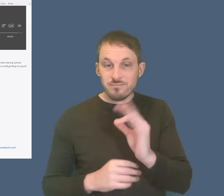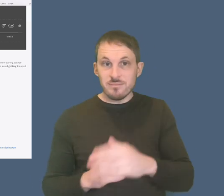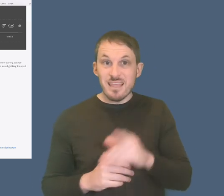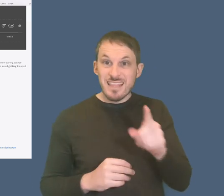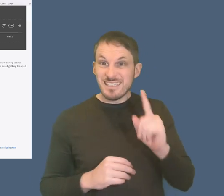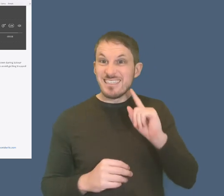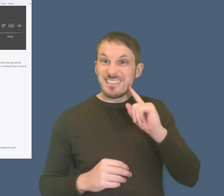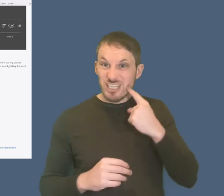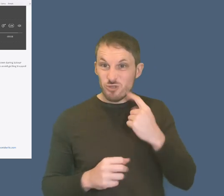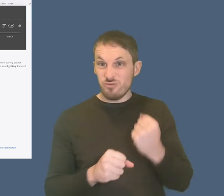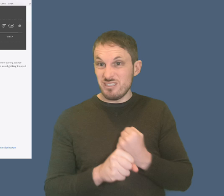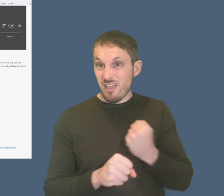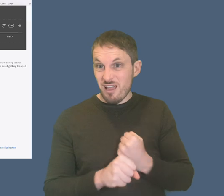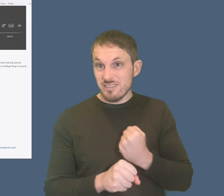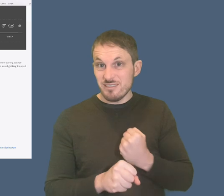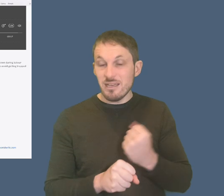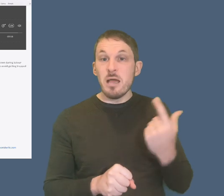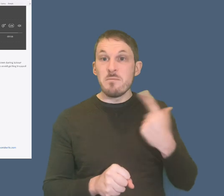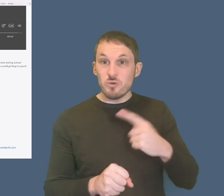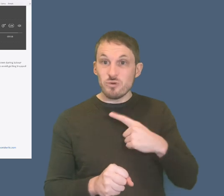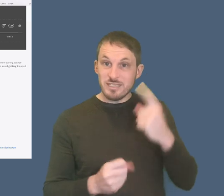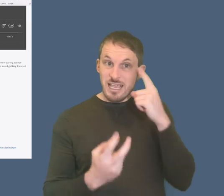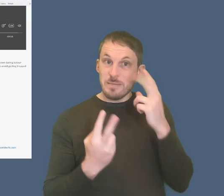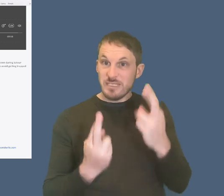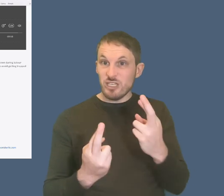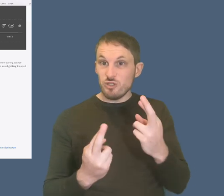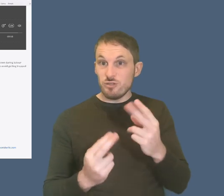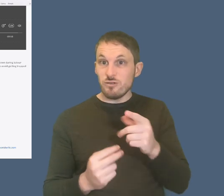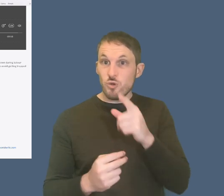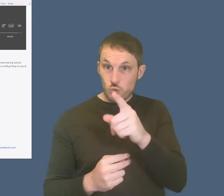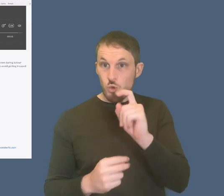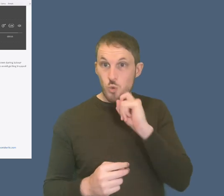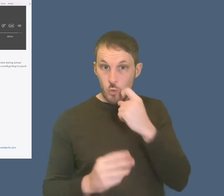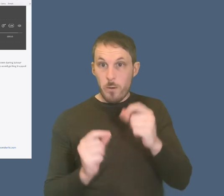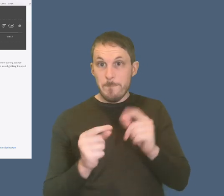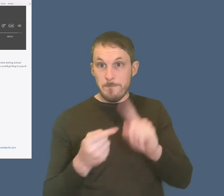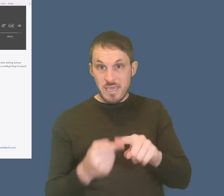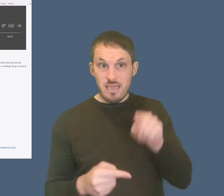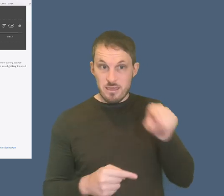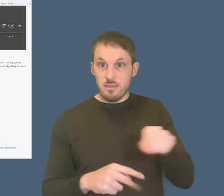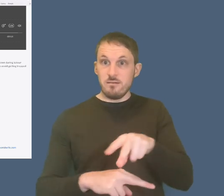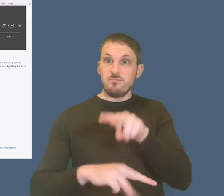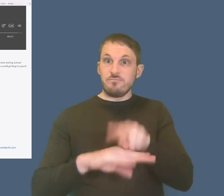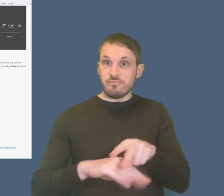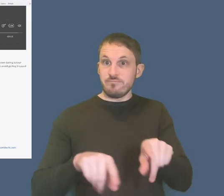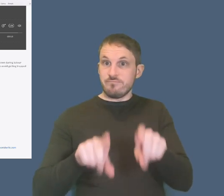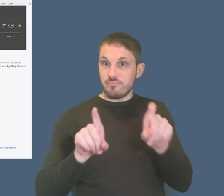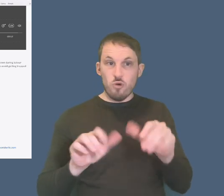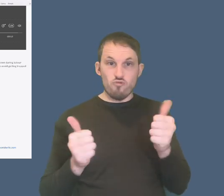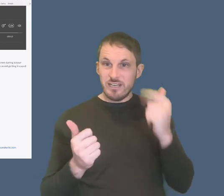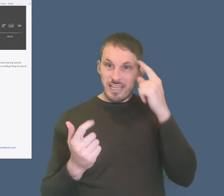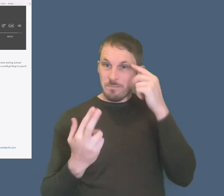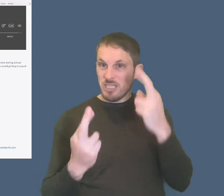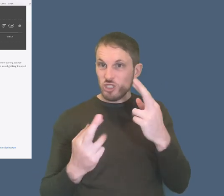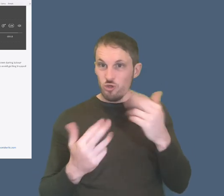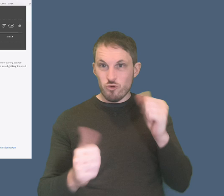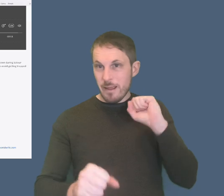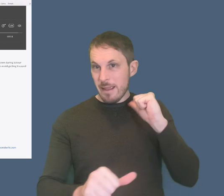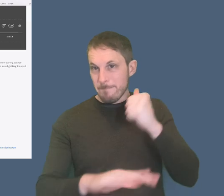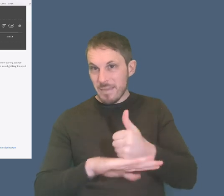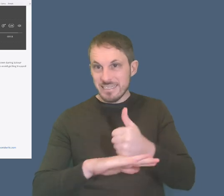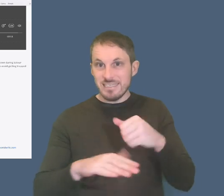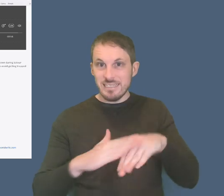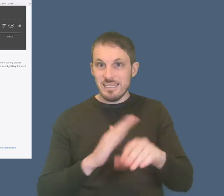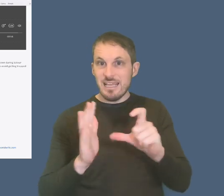intentional design because the expectation is that this is where you'll be positioned. So it's embedded in the clinical design of